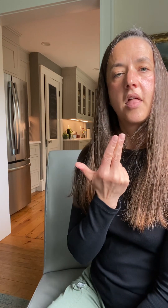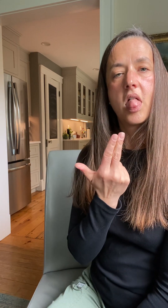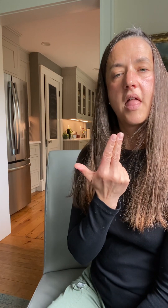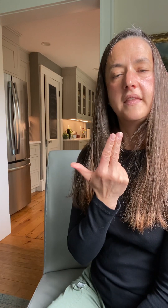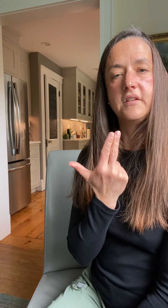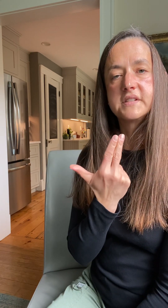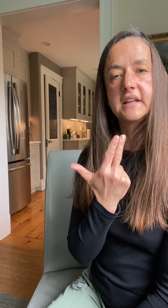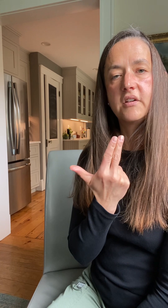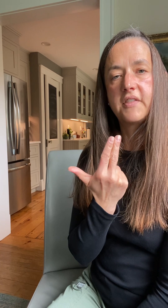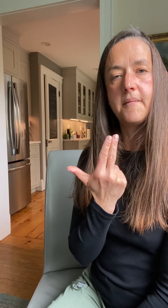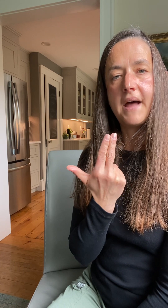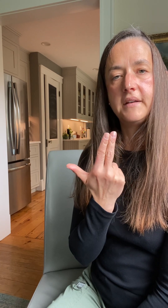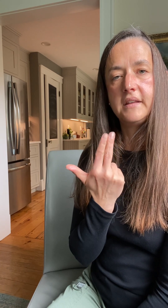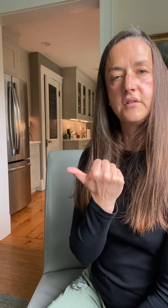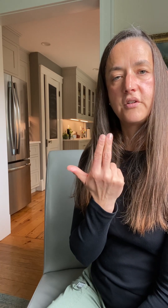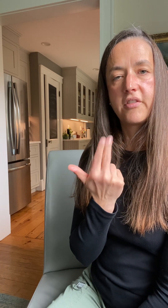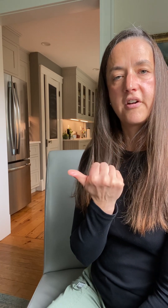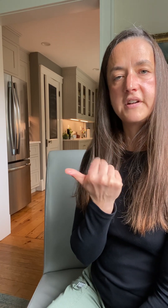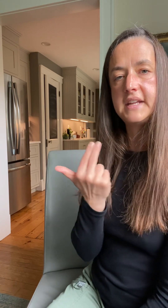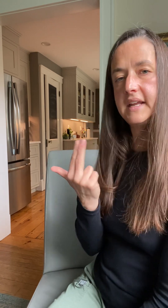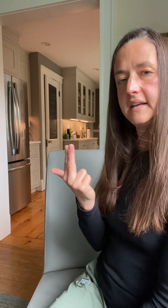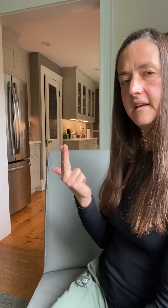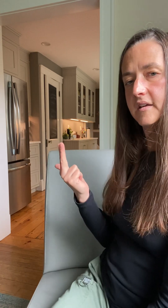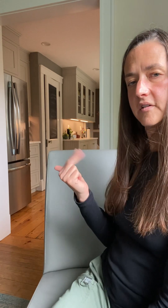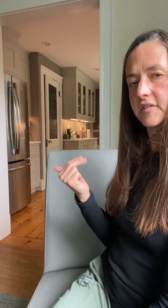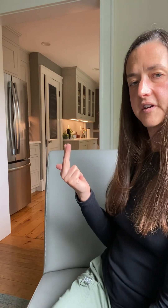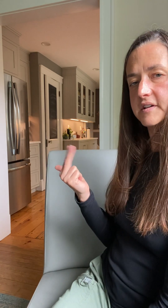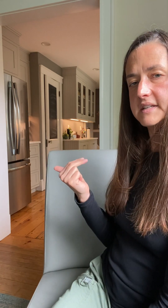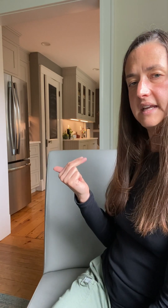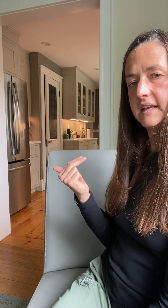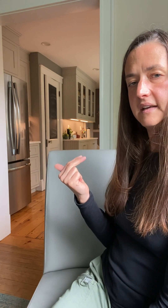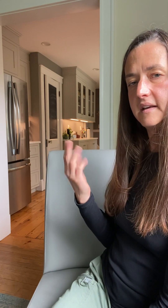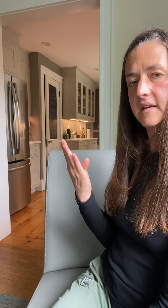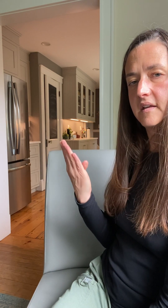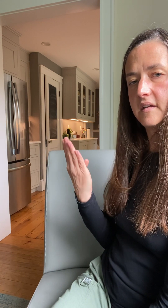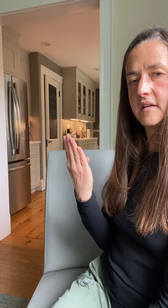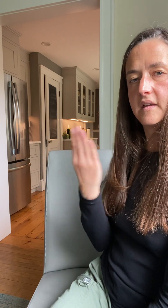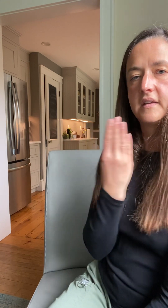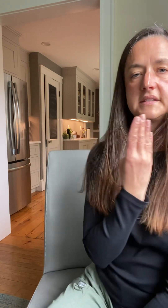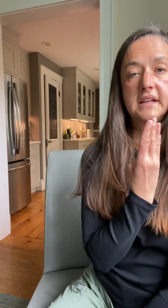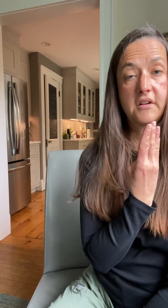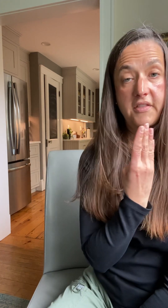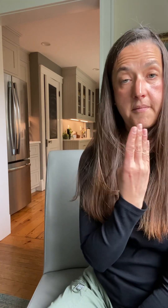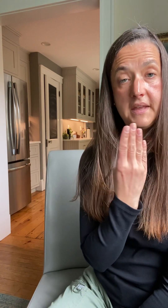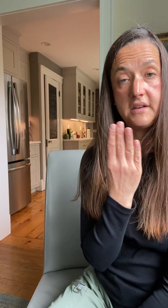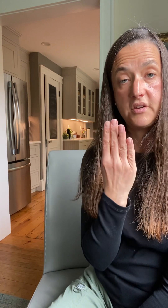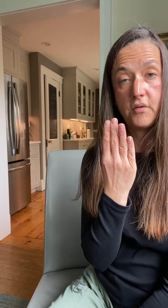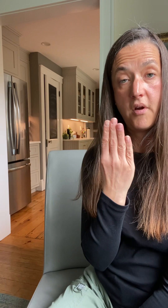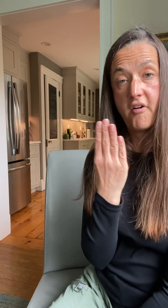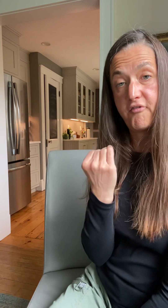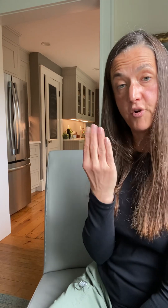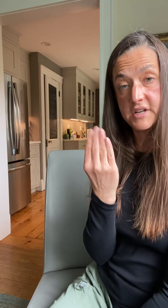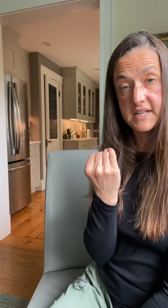and then you stick your thumb out and you do 13, 13, stick your thumb in and do